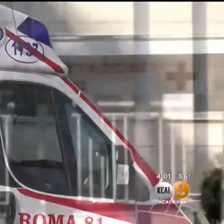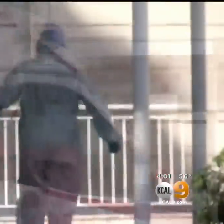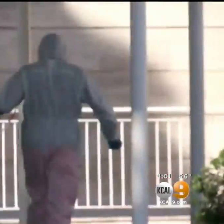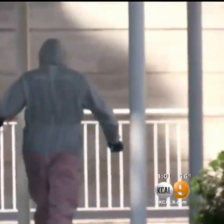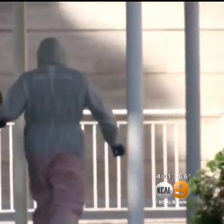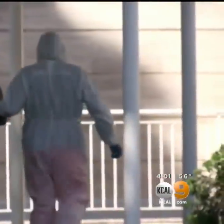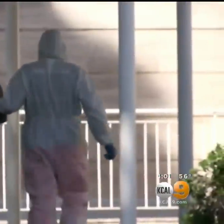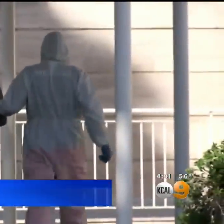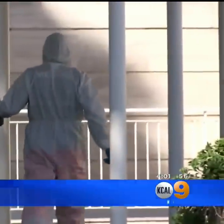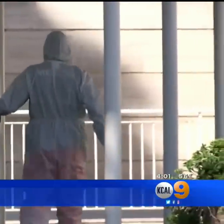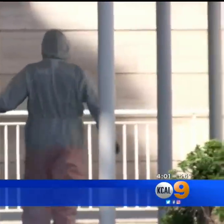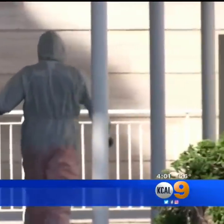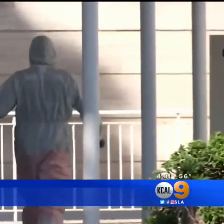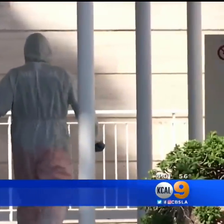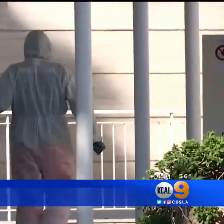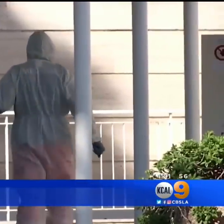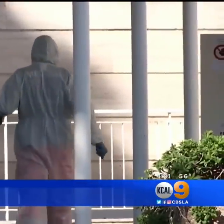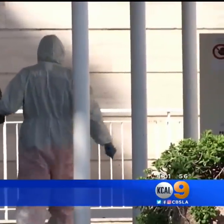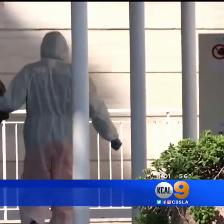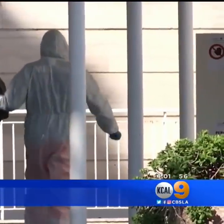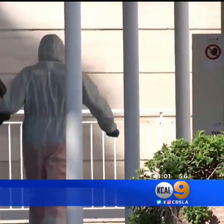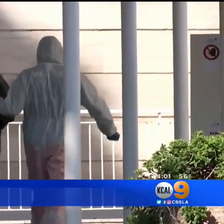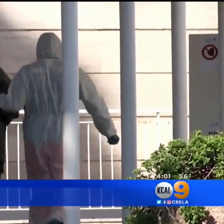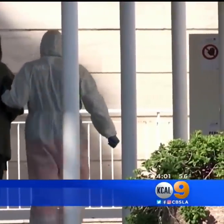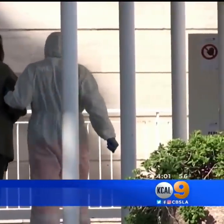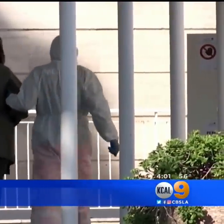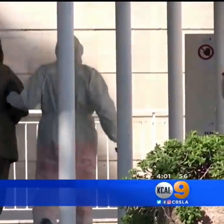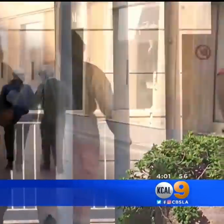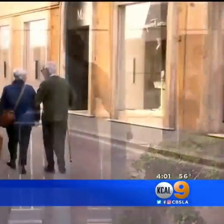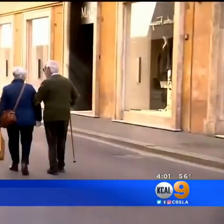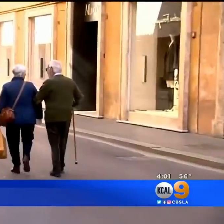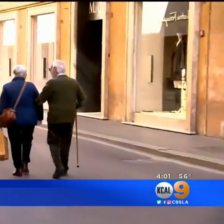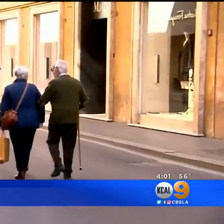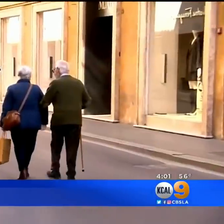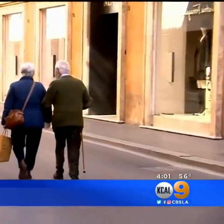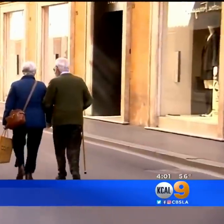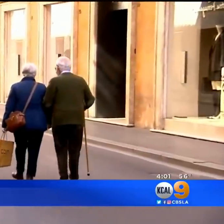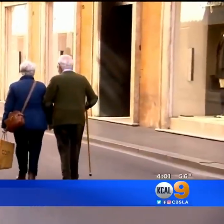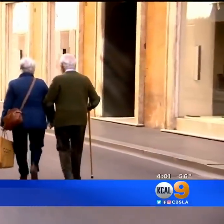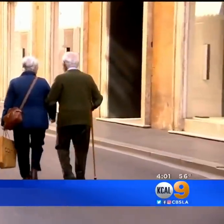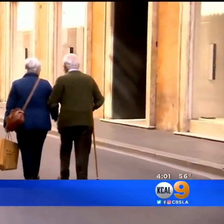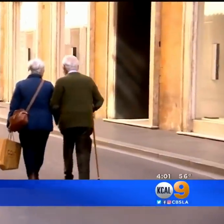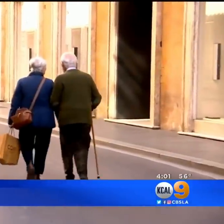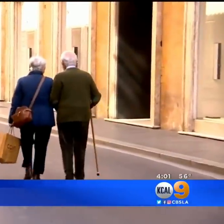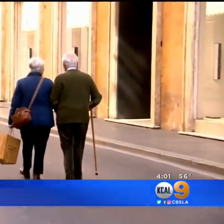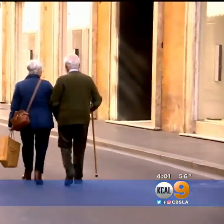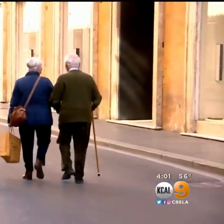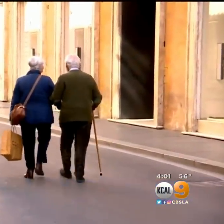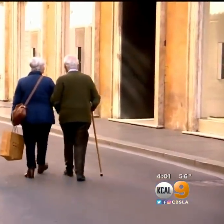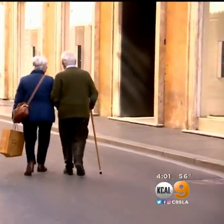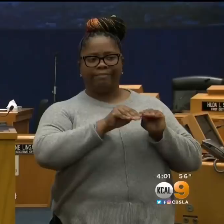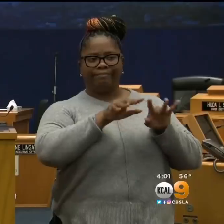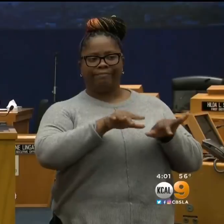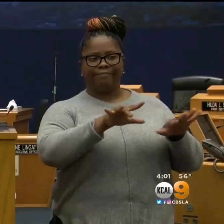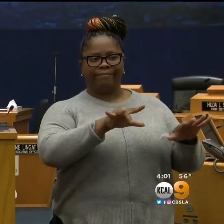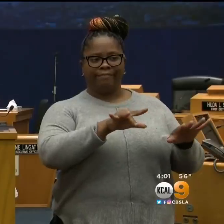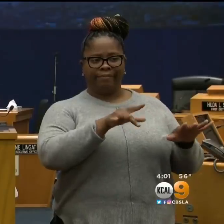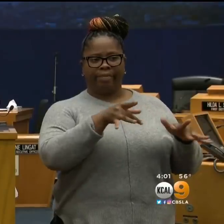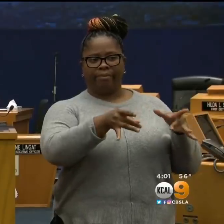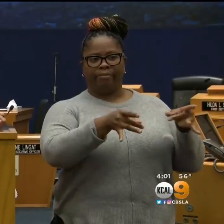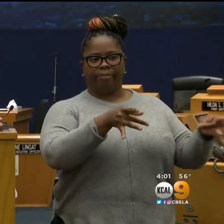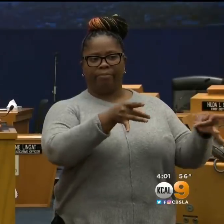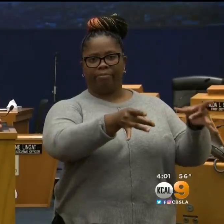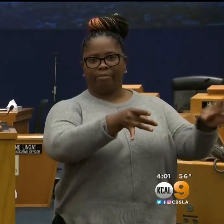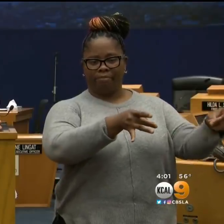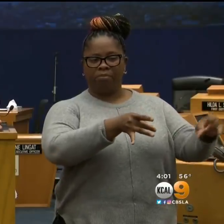recorded 3,500 new cases, 345 deaths in one day. Are we headed anywhere that way? It's been an